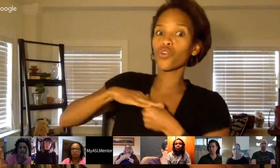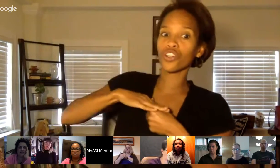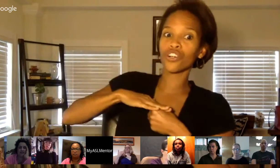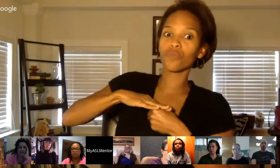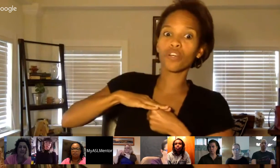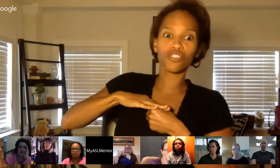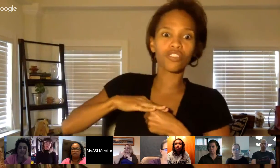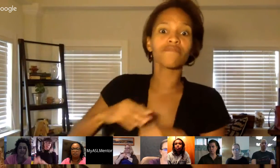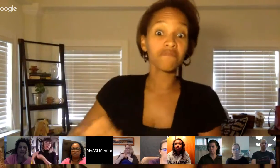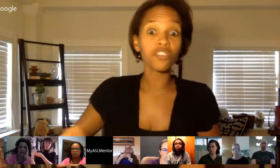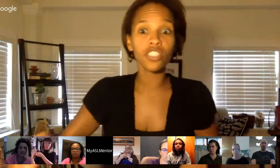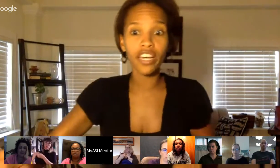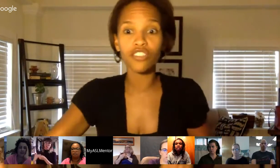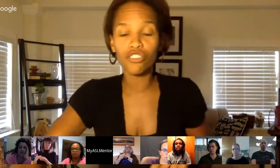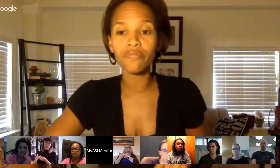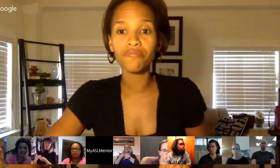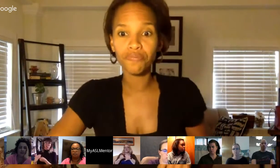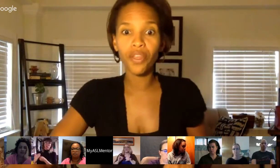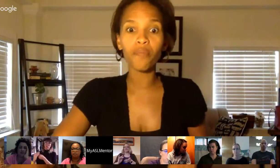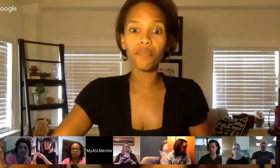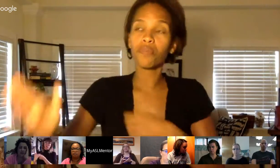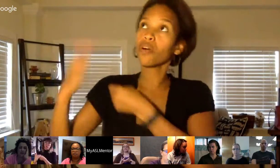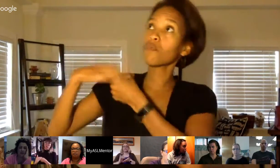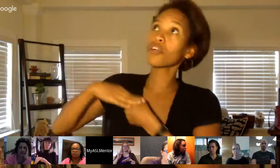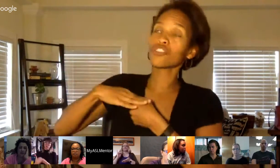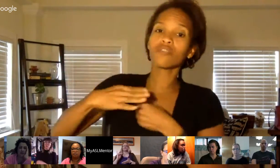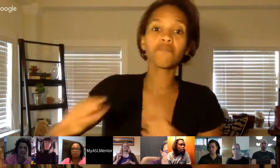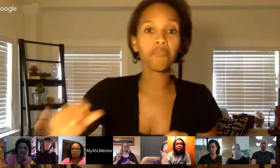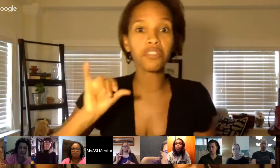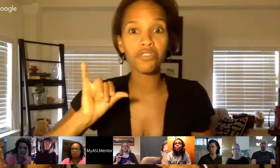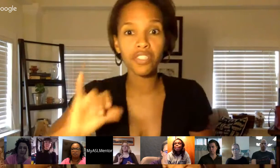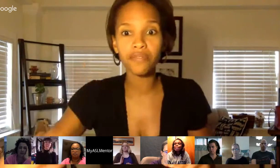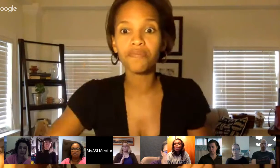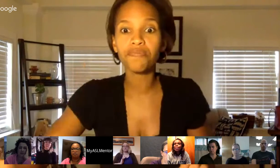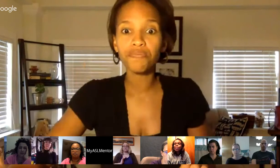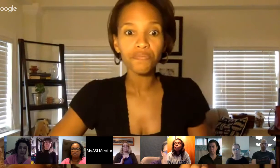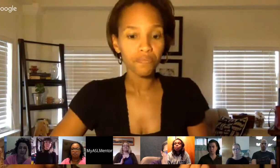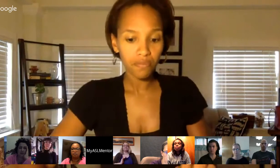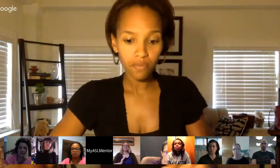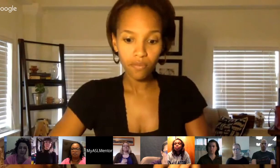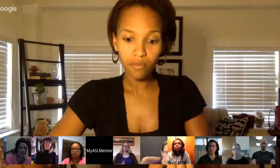it toward her oppression. Good catch. Yep, oppression. Interesting.